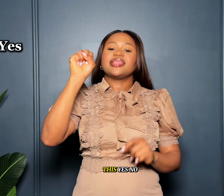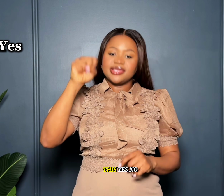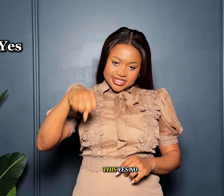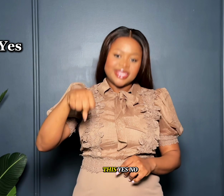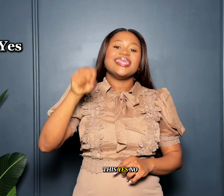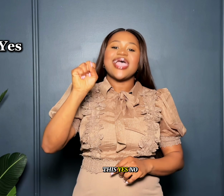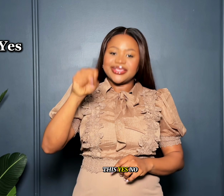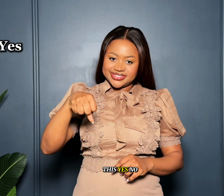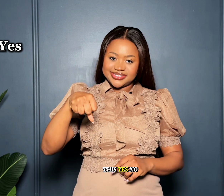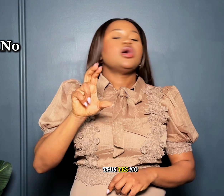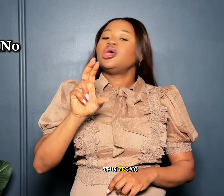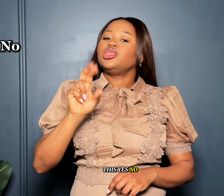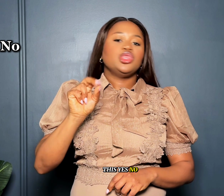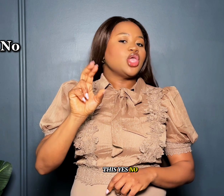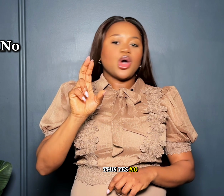this. Yes. No.